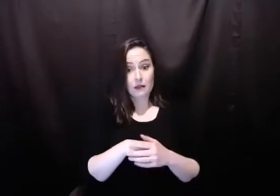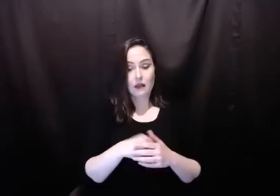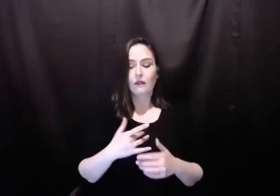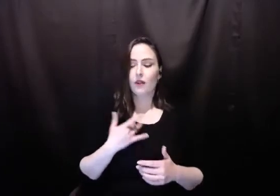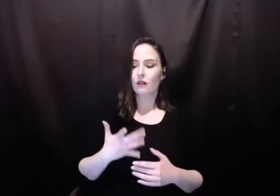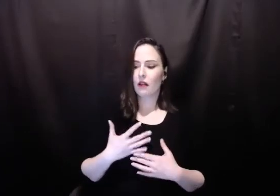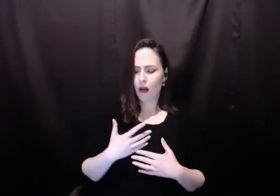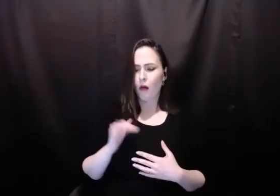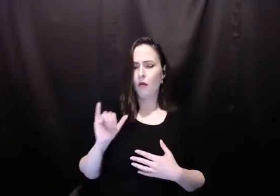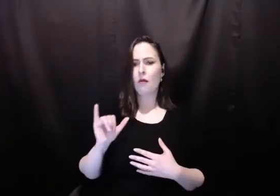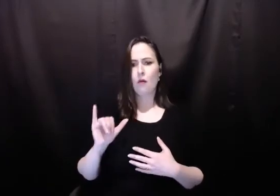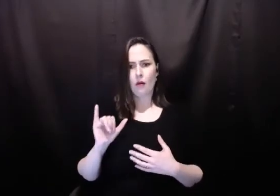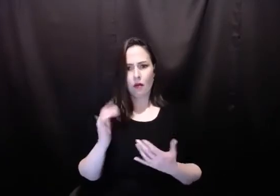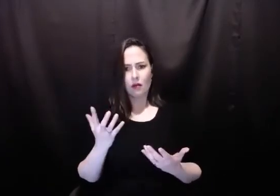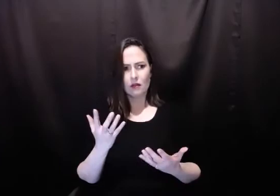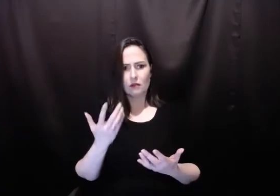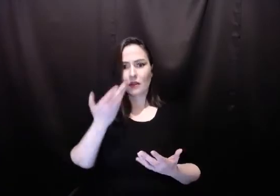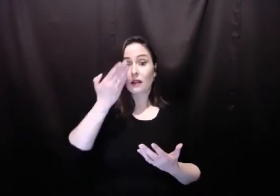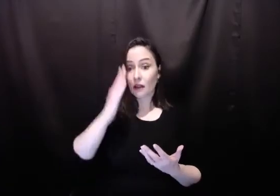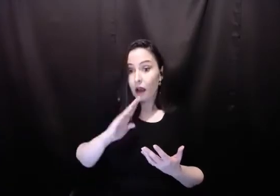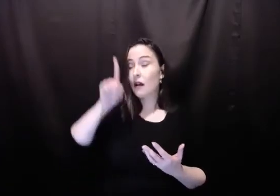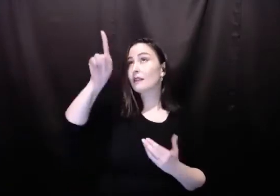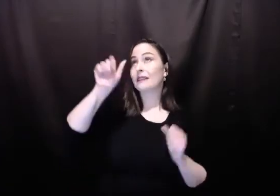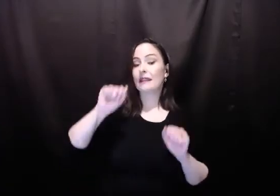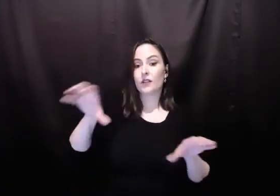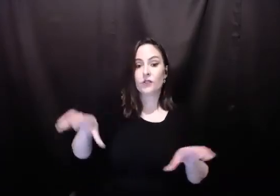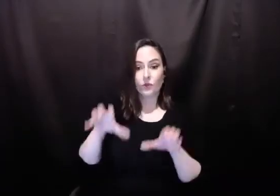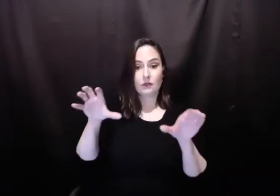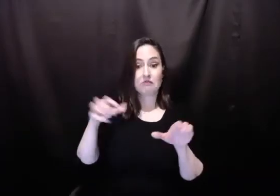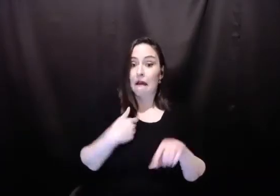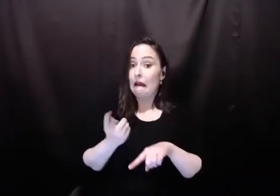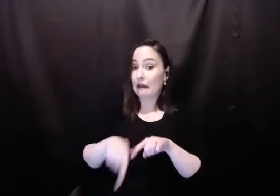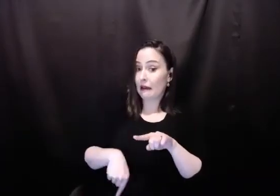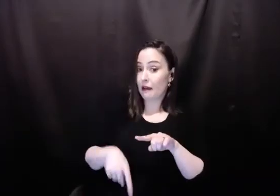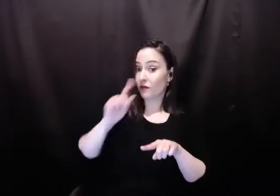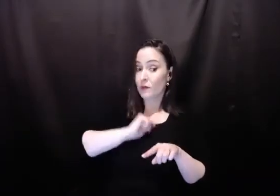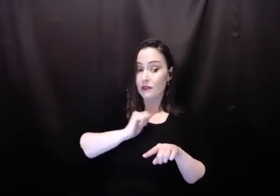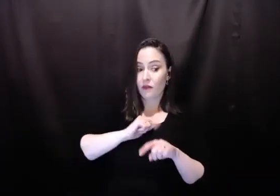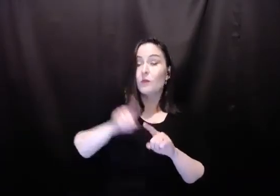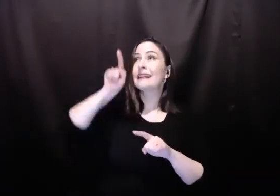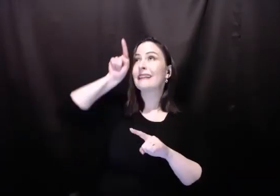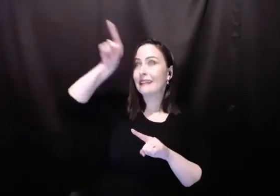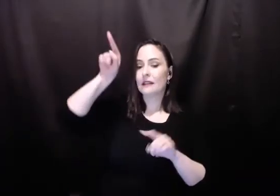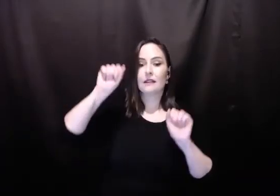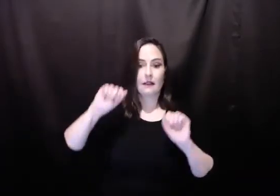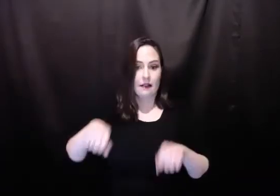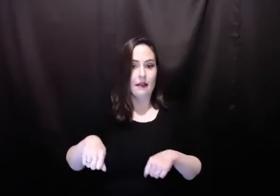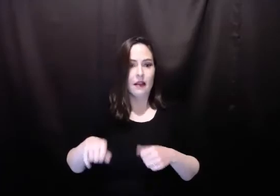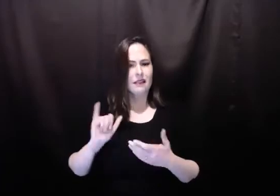important. That was important for me to know. I wasn't the greatest. I wasn't the worst. And that's